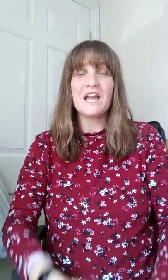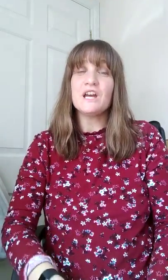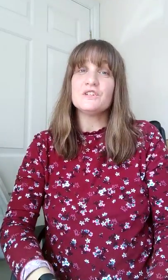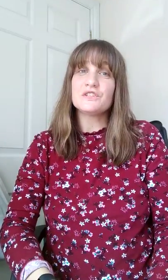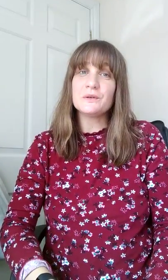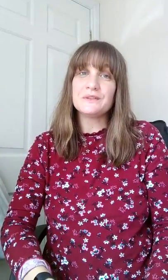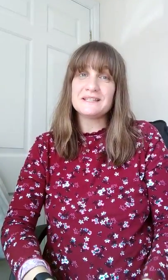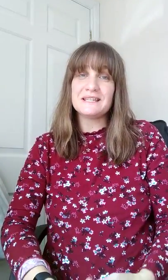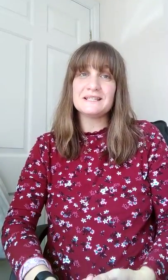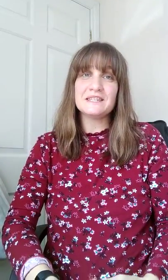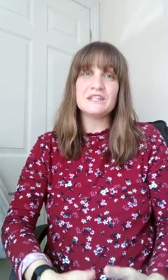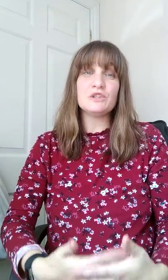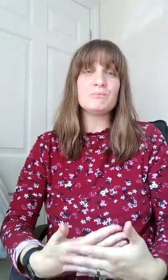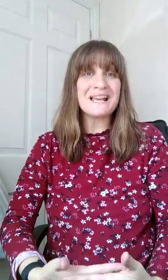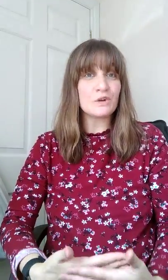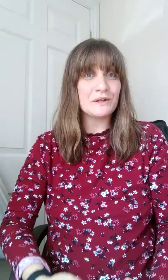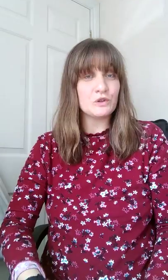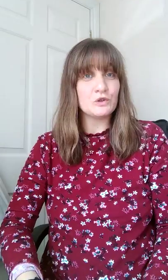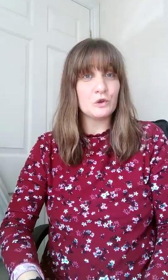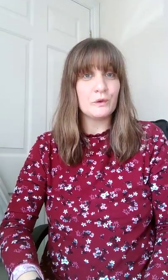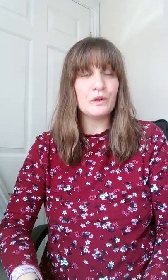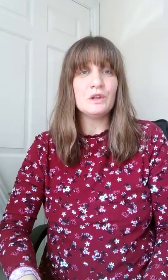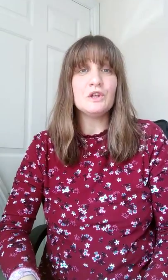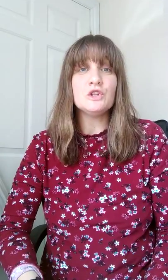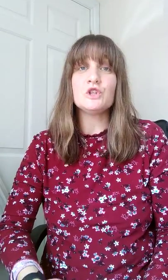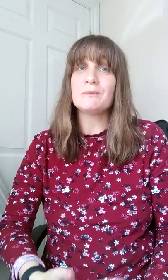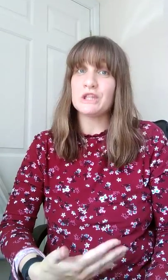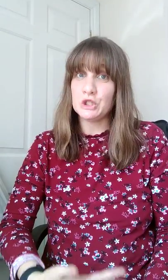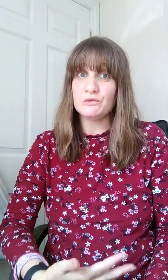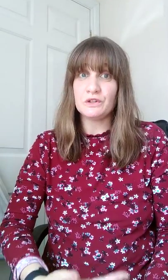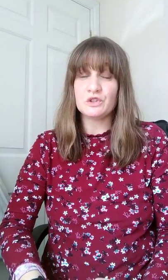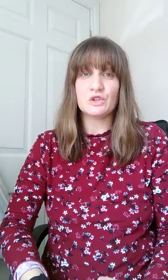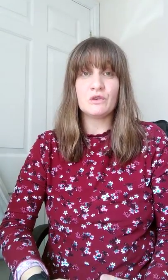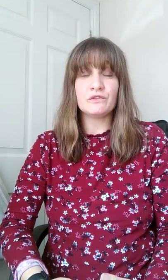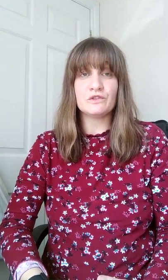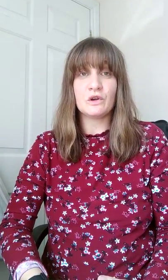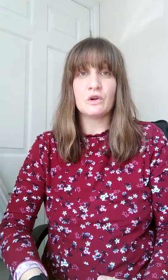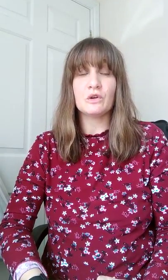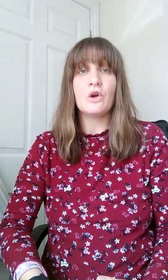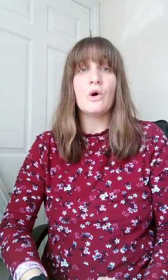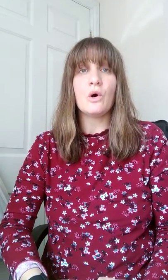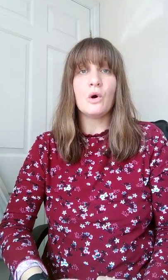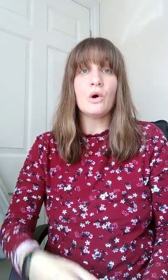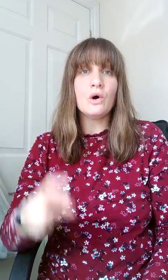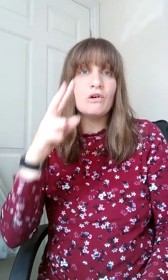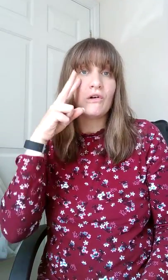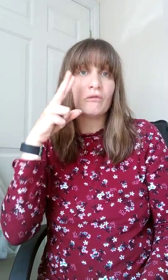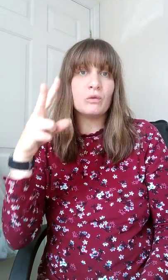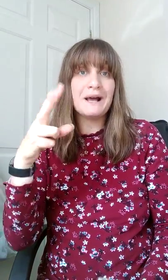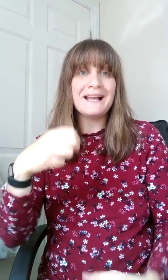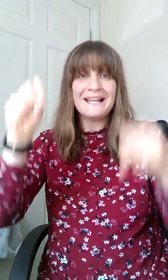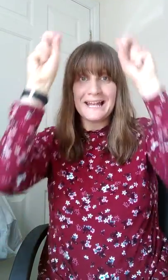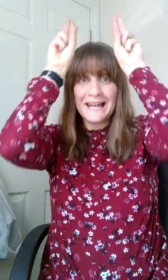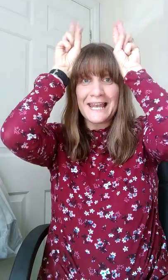So this is the background tutorial to my new version of the song Envoie le